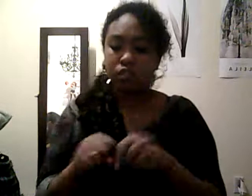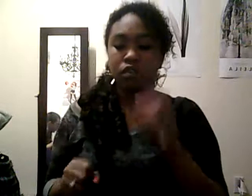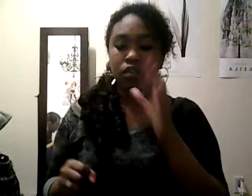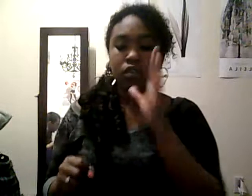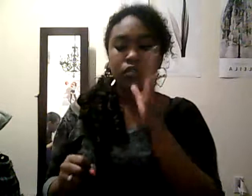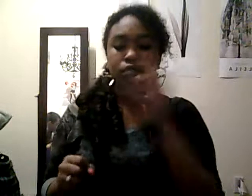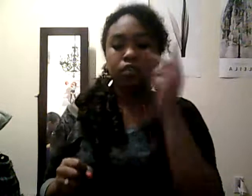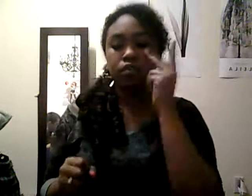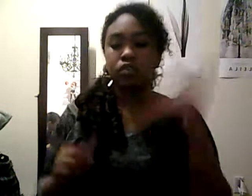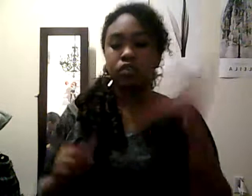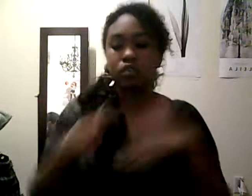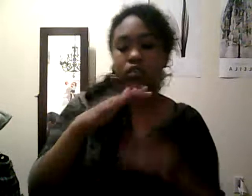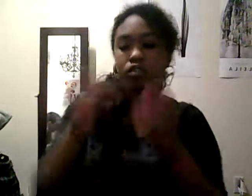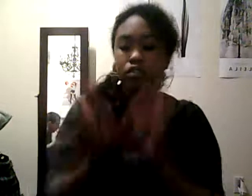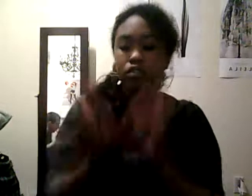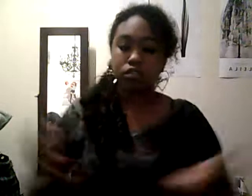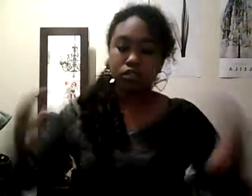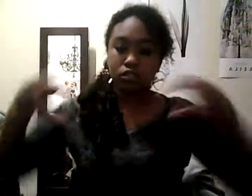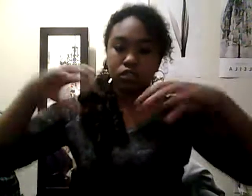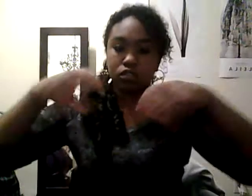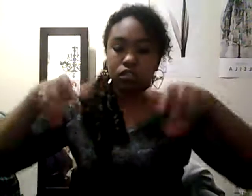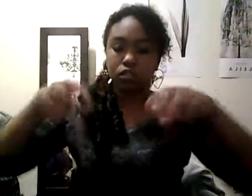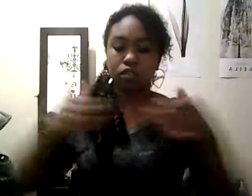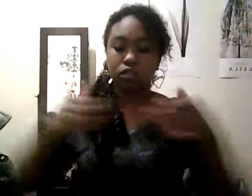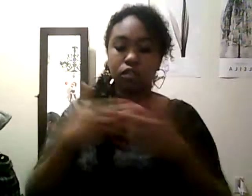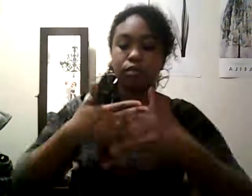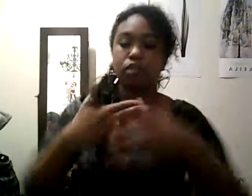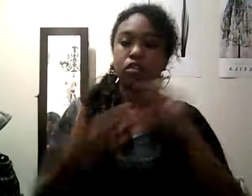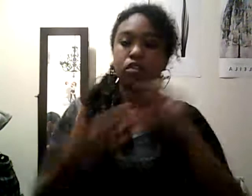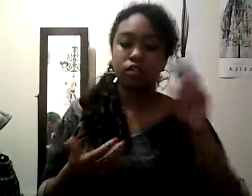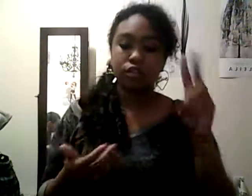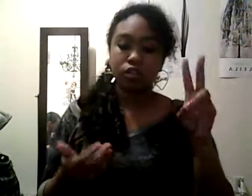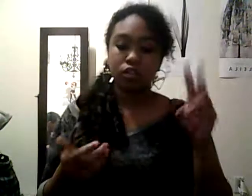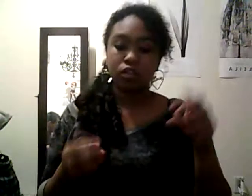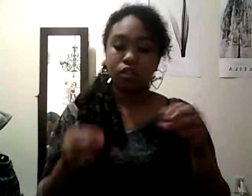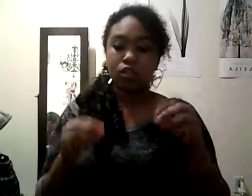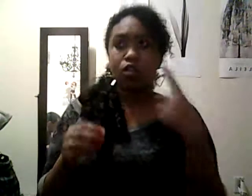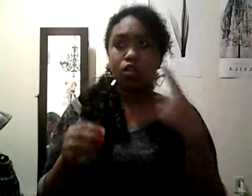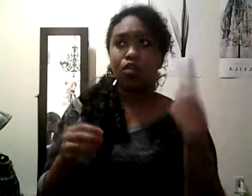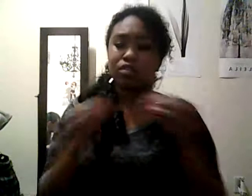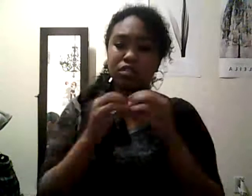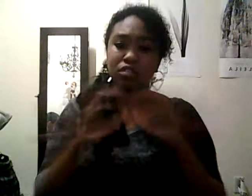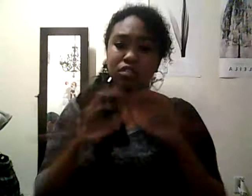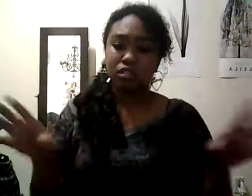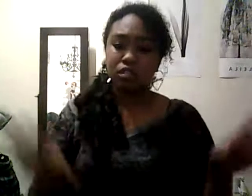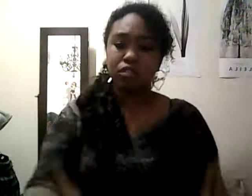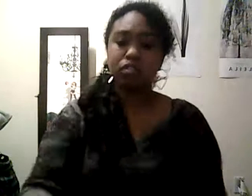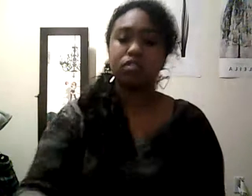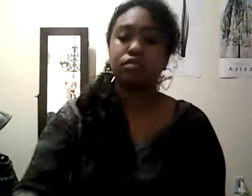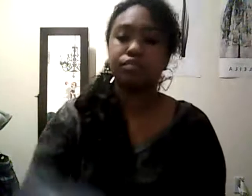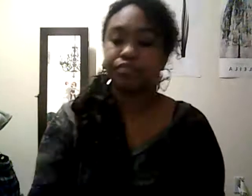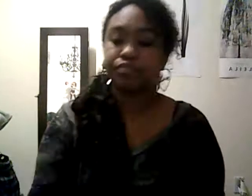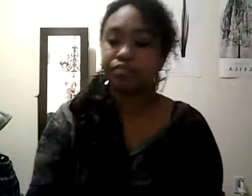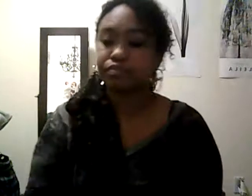You're welcome. Listen, Lois, I really appreciate you putting your discomfort aside so we could have the wedding here. Oh, please, I'm over all that